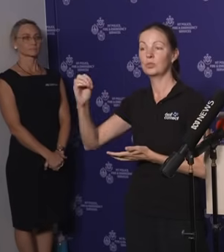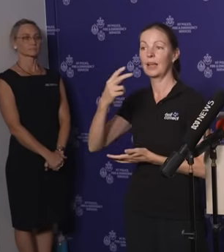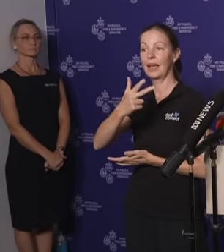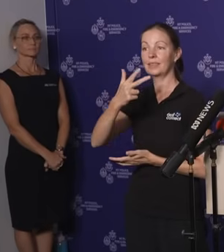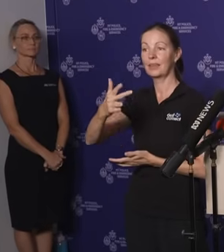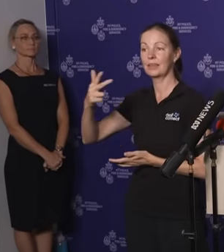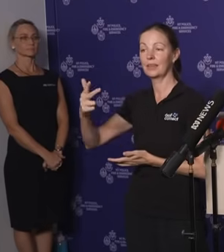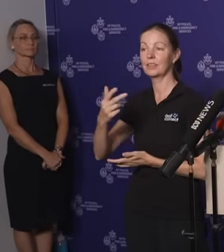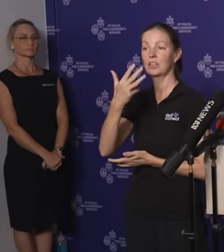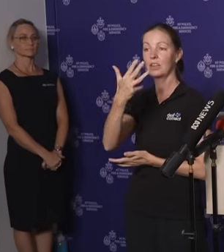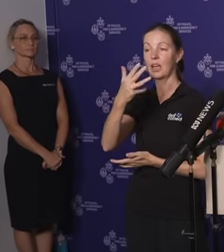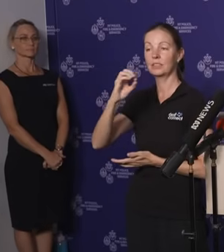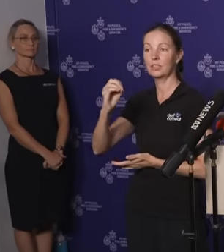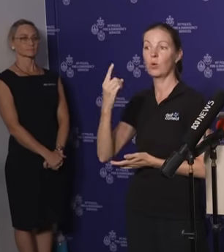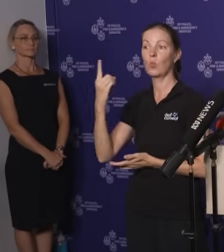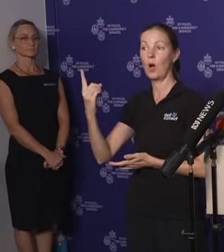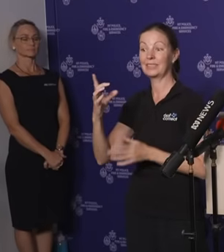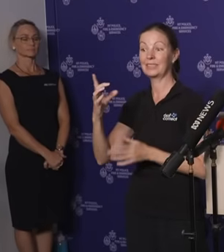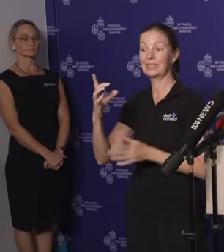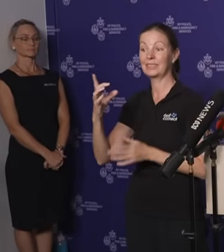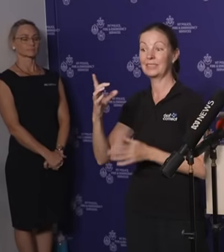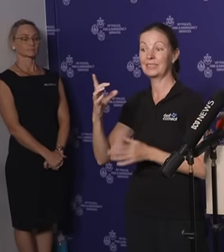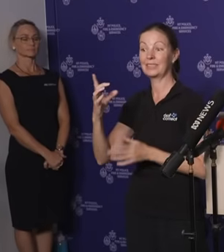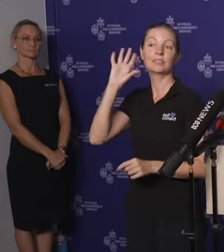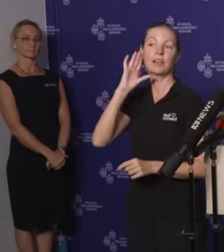1-800-888-901, and that will be available from this afternoon.